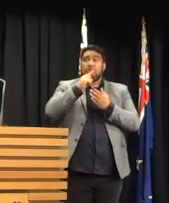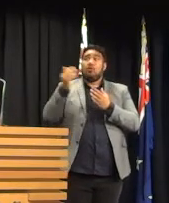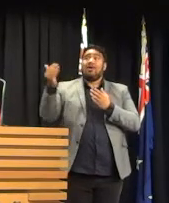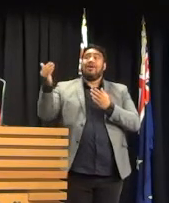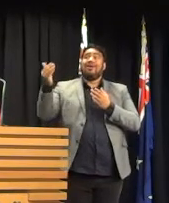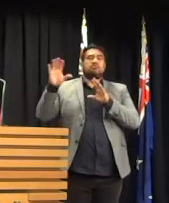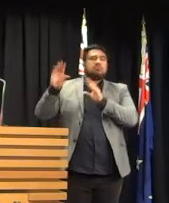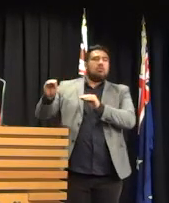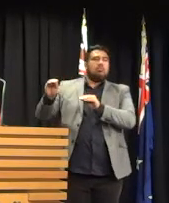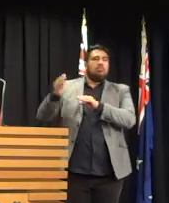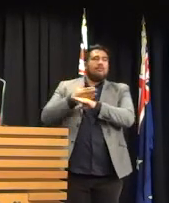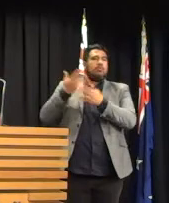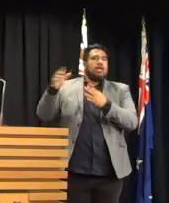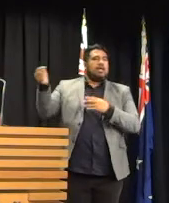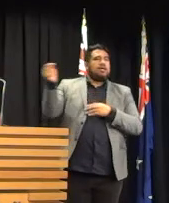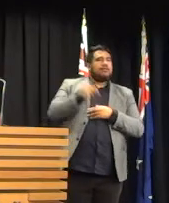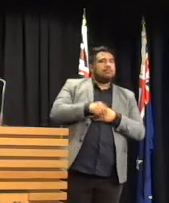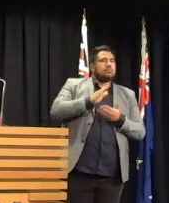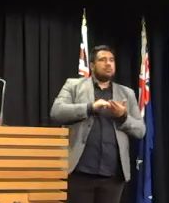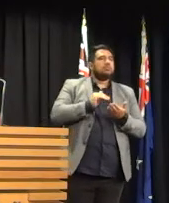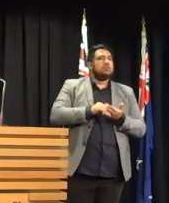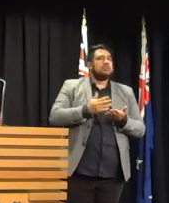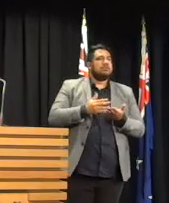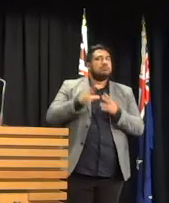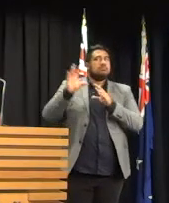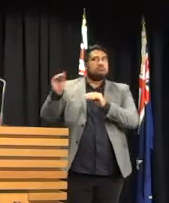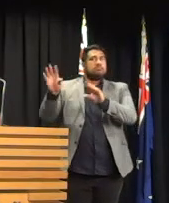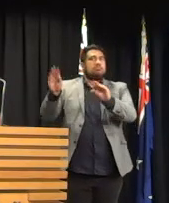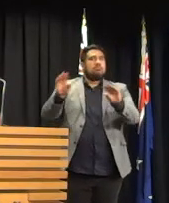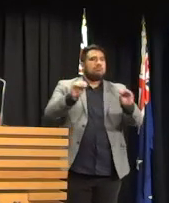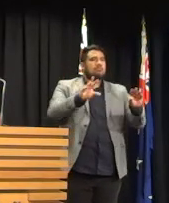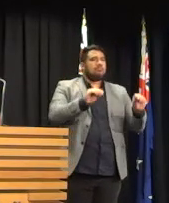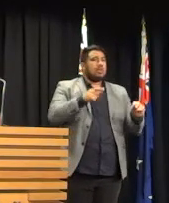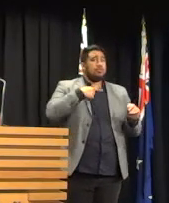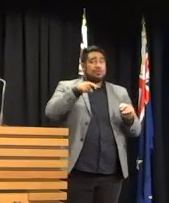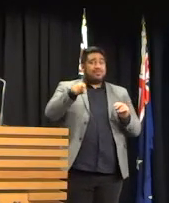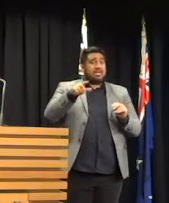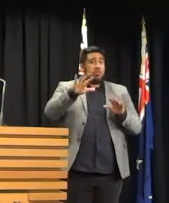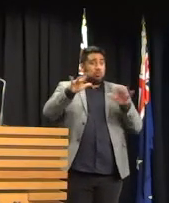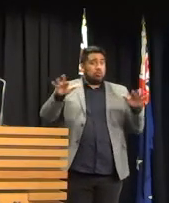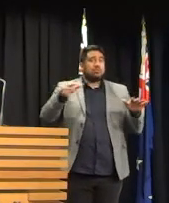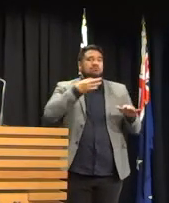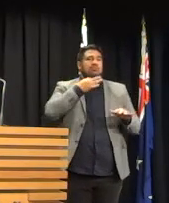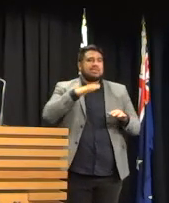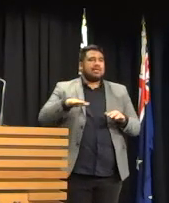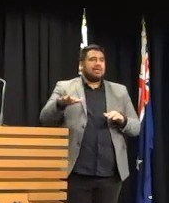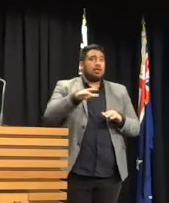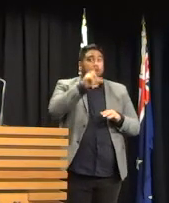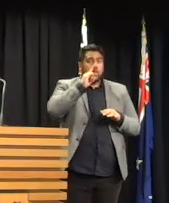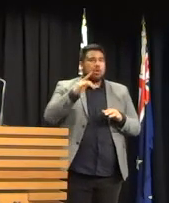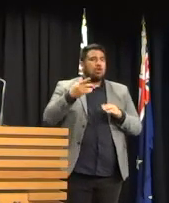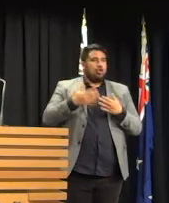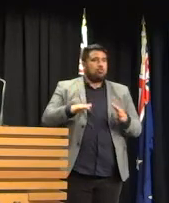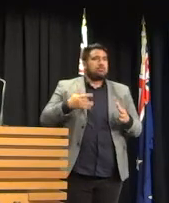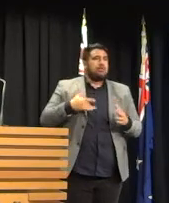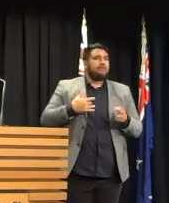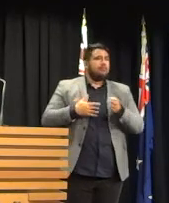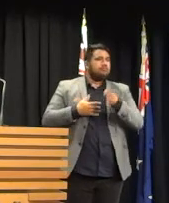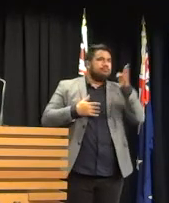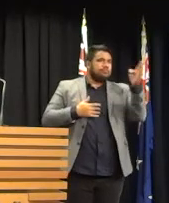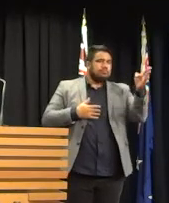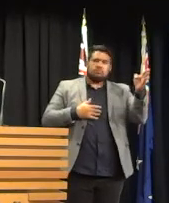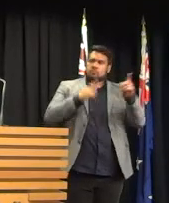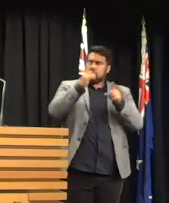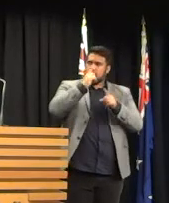from even leaving a port, because this is treacherous water and lives could be lost. What do you think should happen to these people smuggling